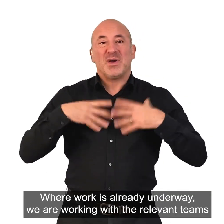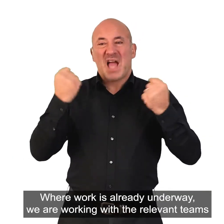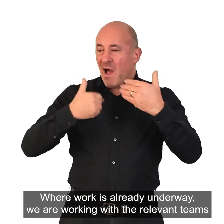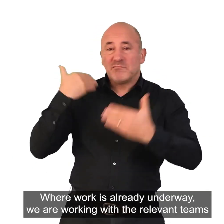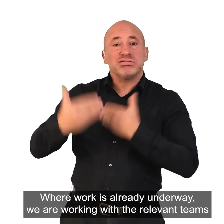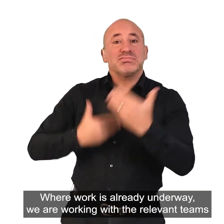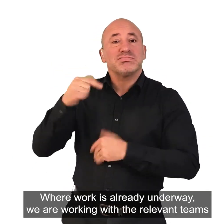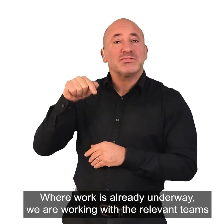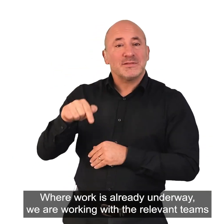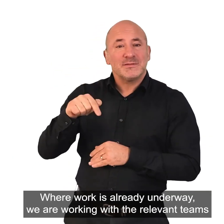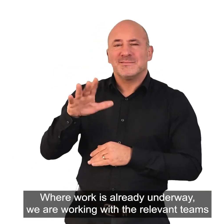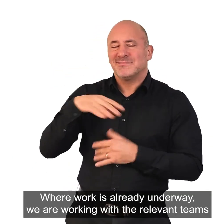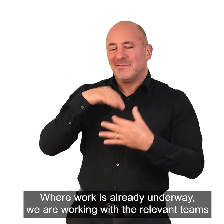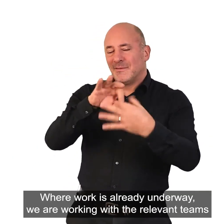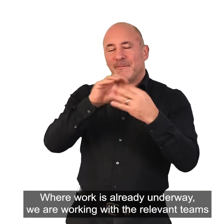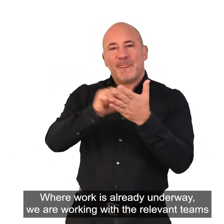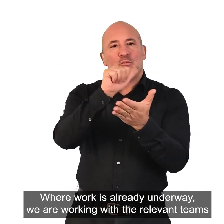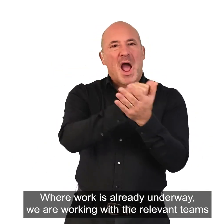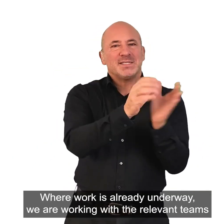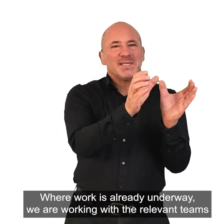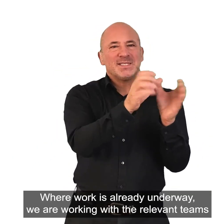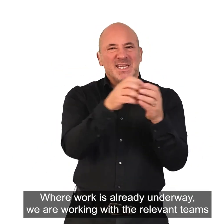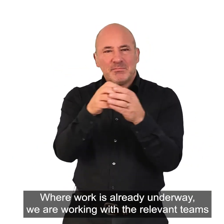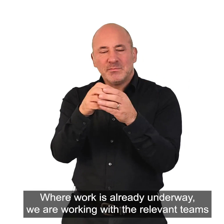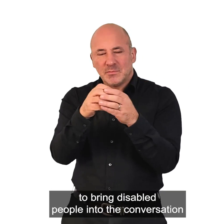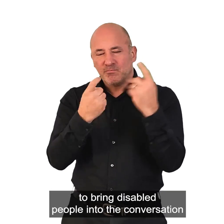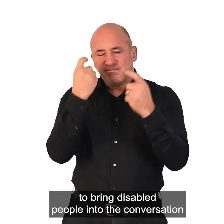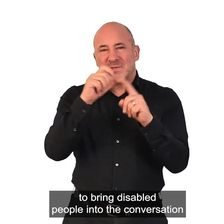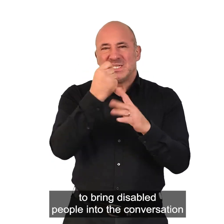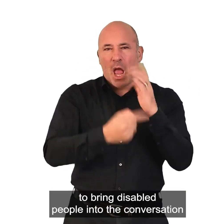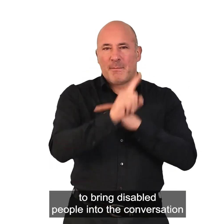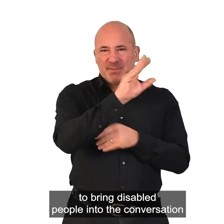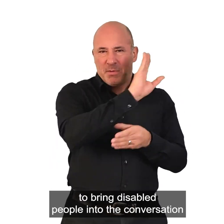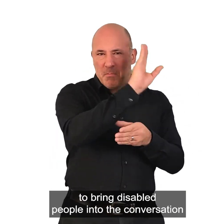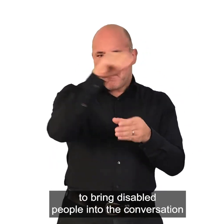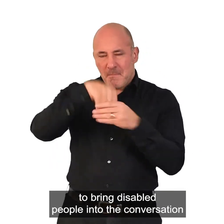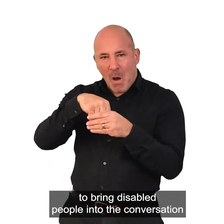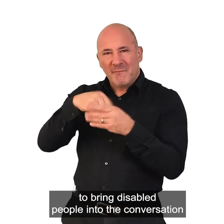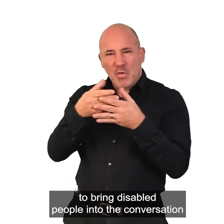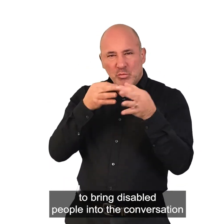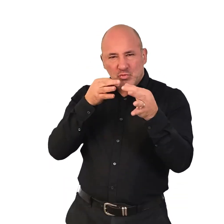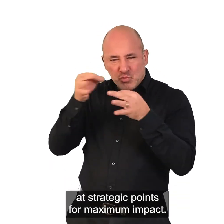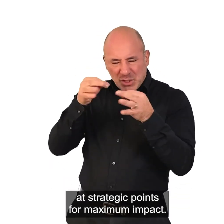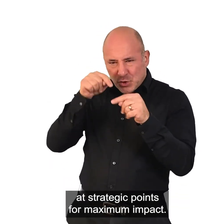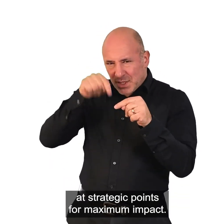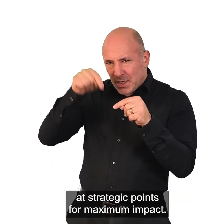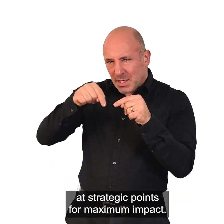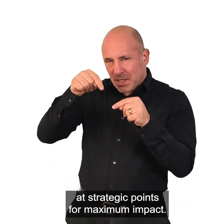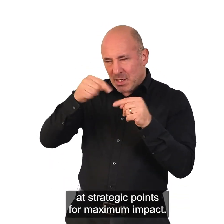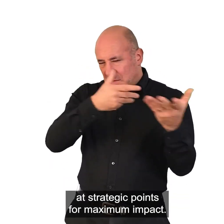Where work is already underway, we are working with the relevant teams to bring disabled people into the conversation at strategic